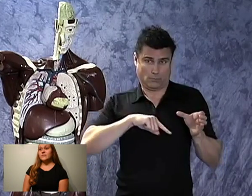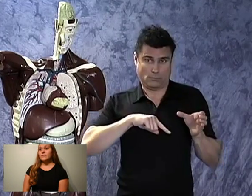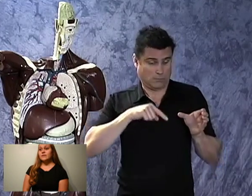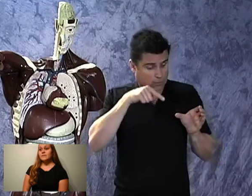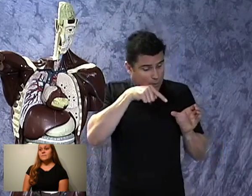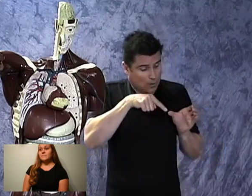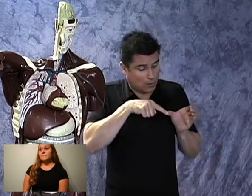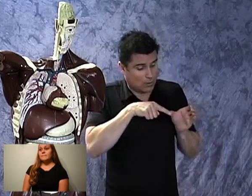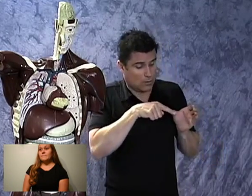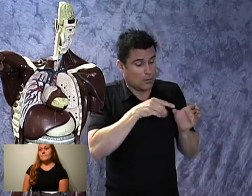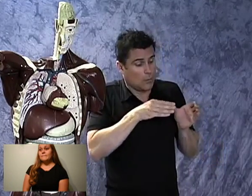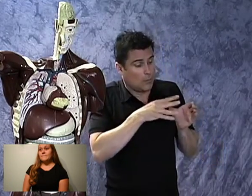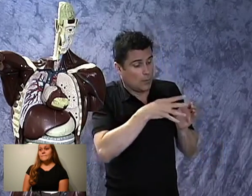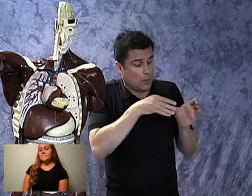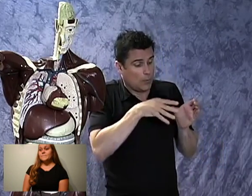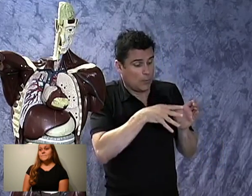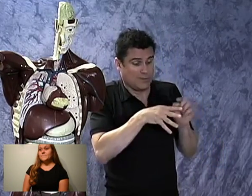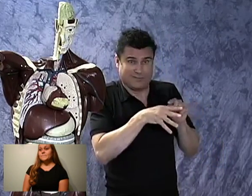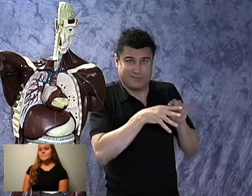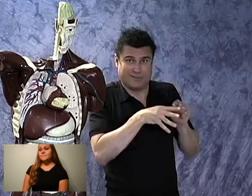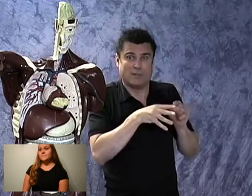in.